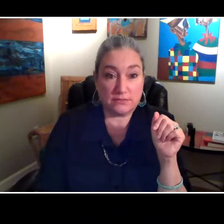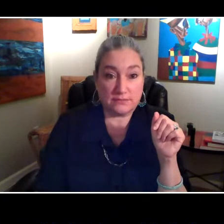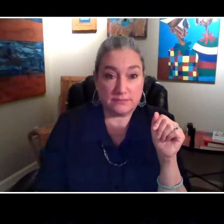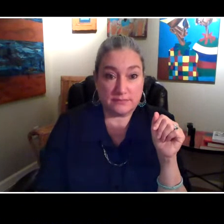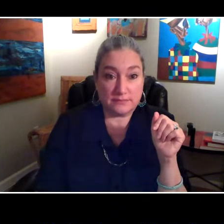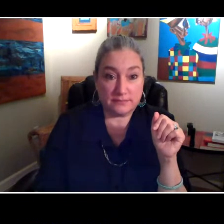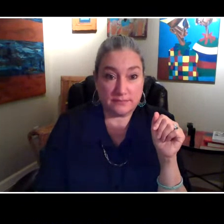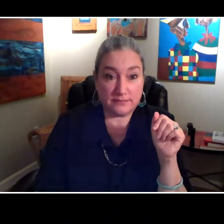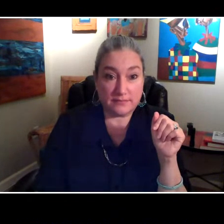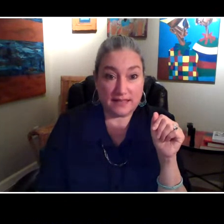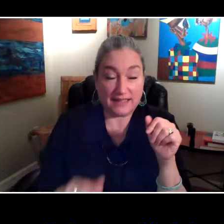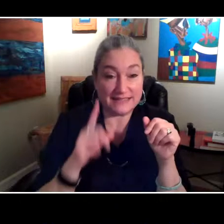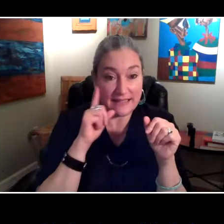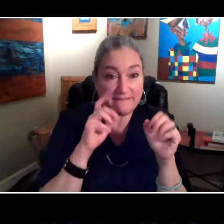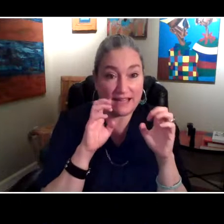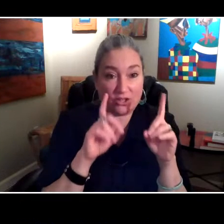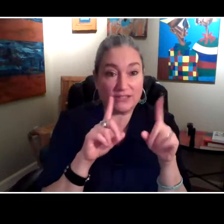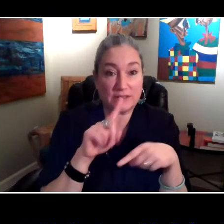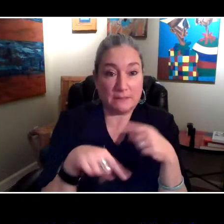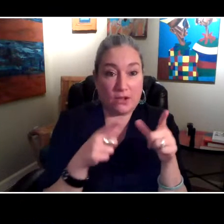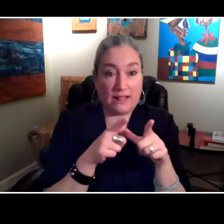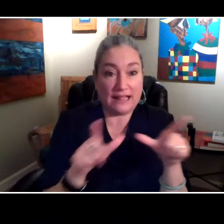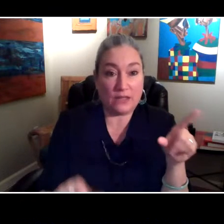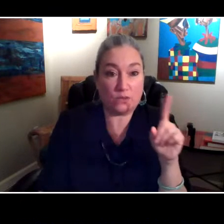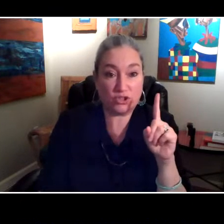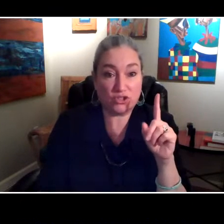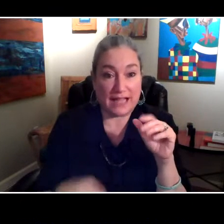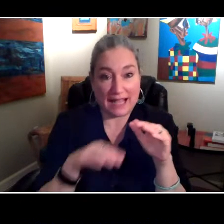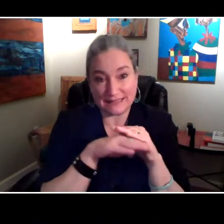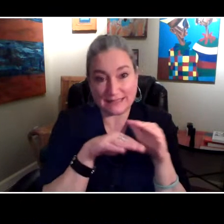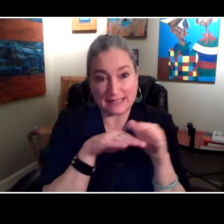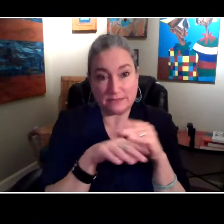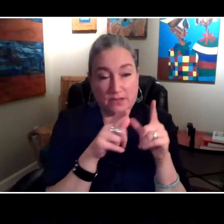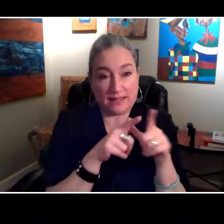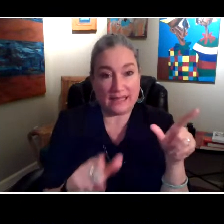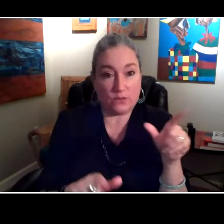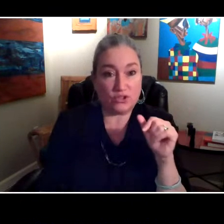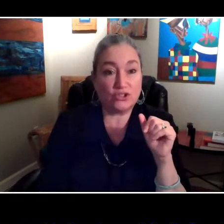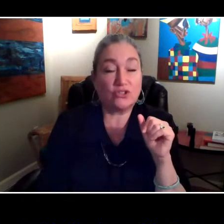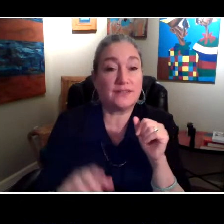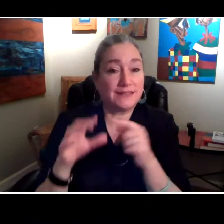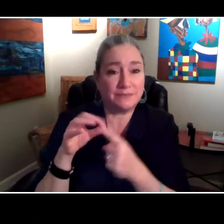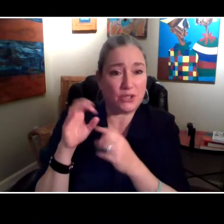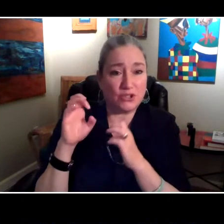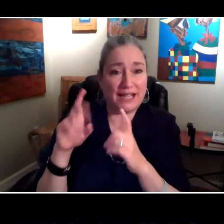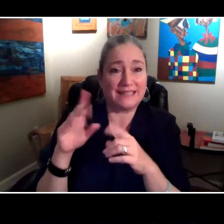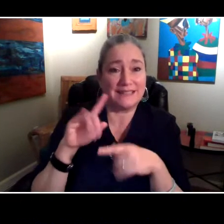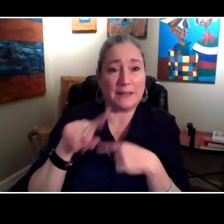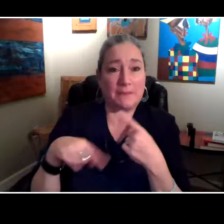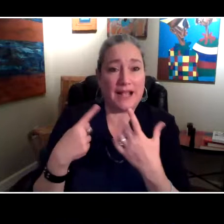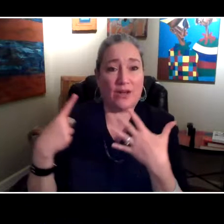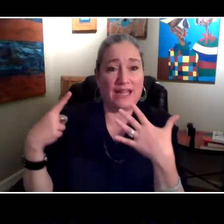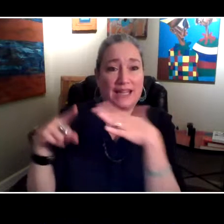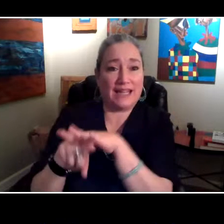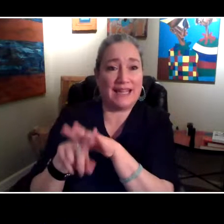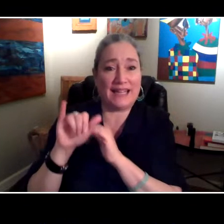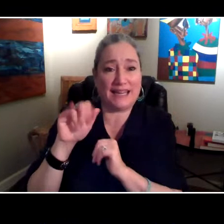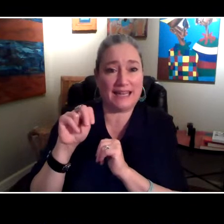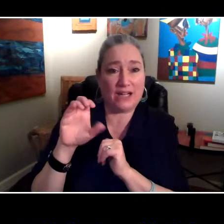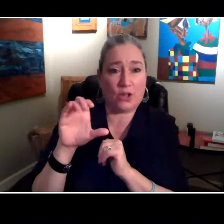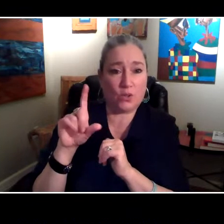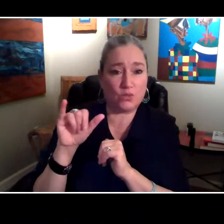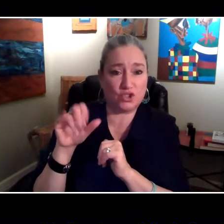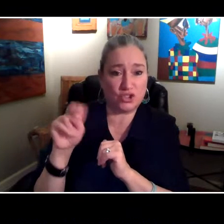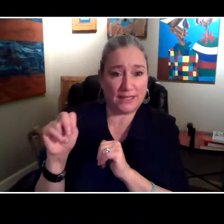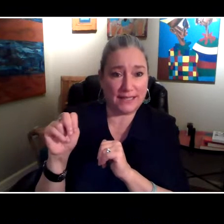Number one is focus on language. Talk about language. Deaf education is about language and accessible